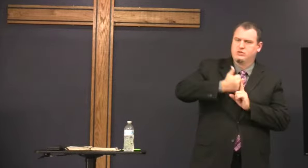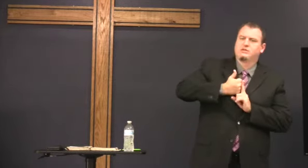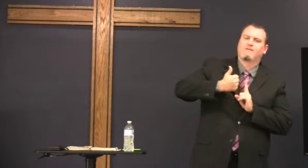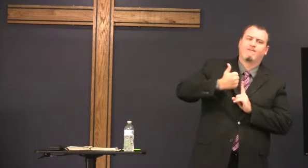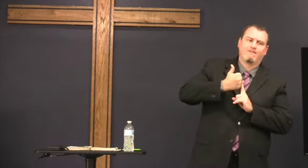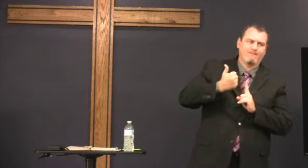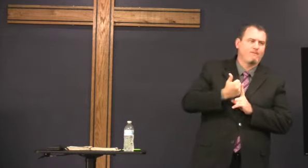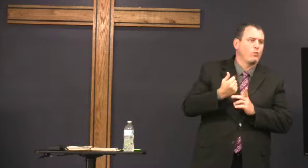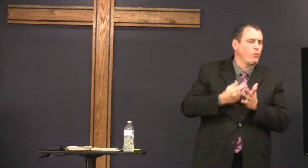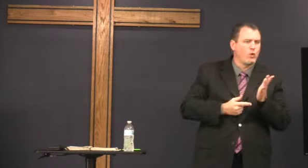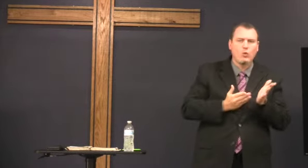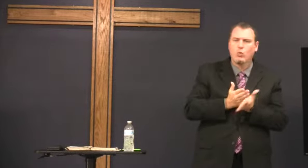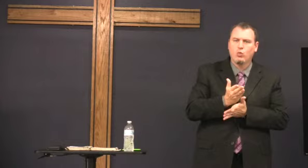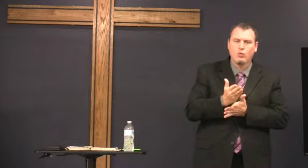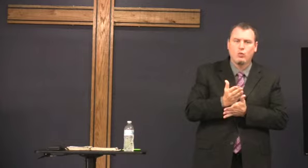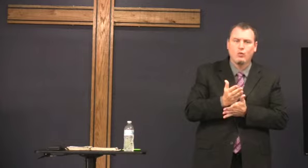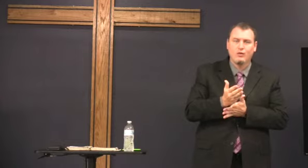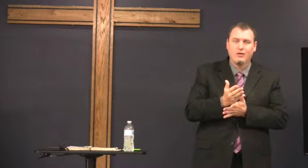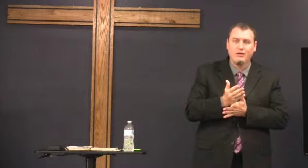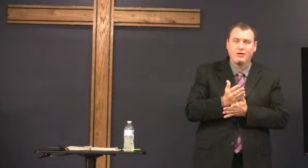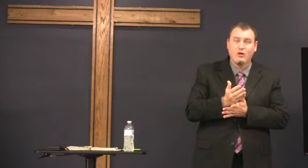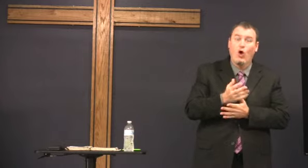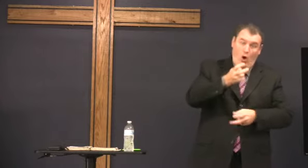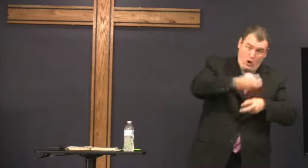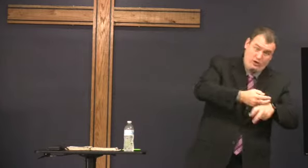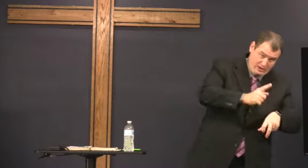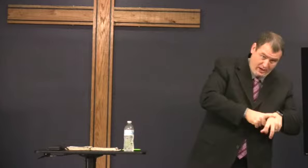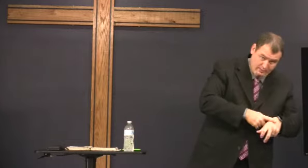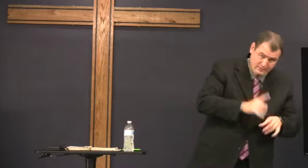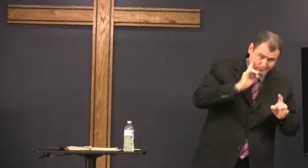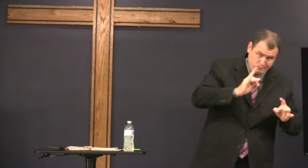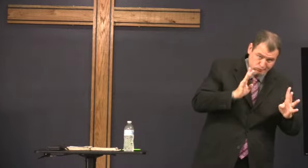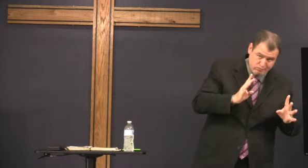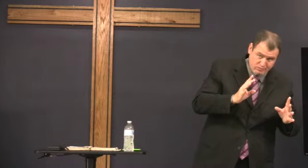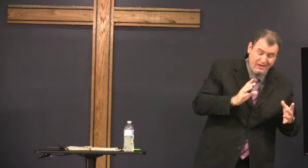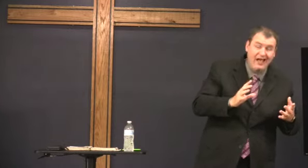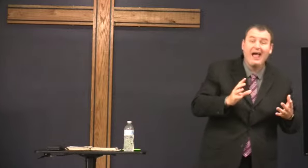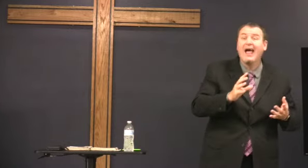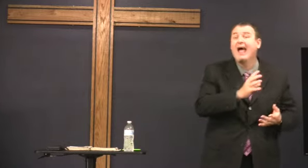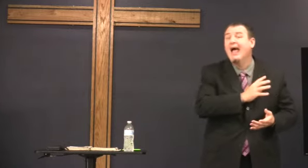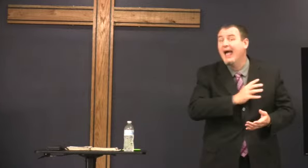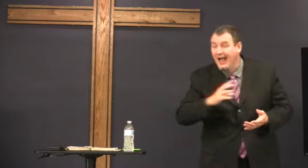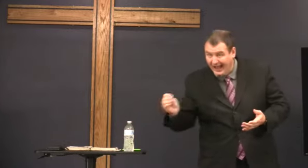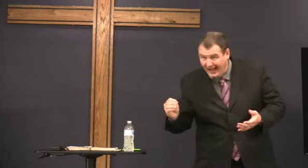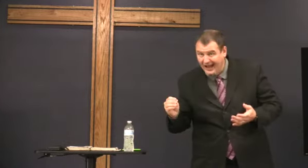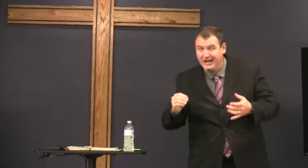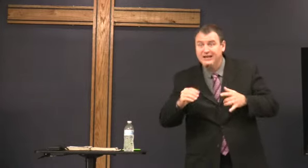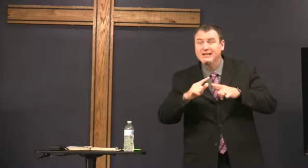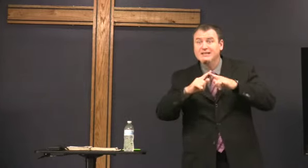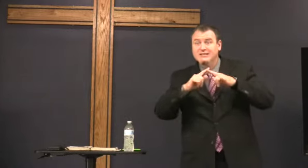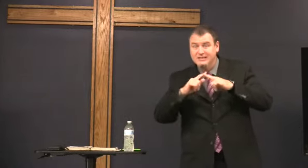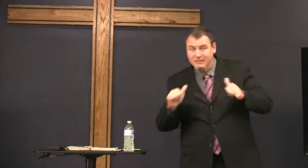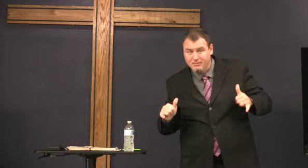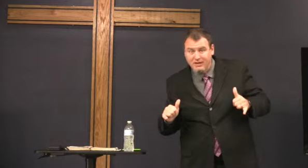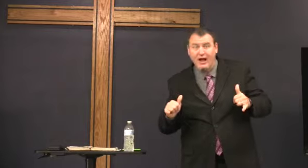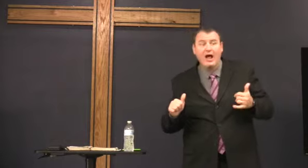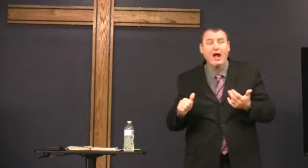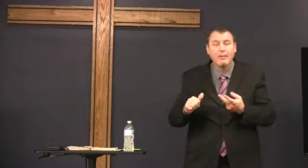But only the heart knows what it's going through. It's a terrible time. And at the same